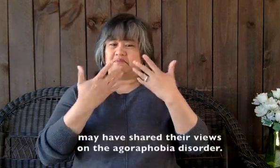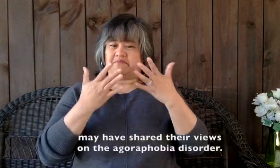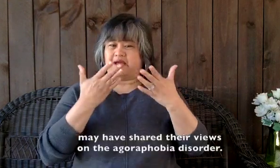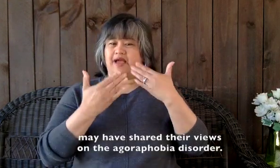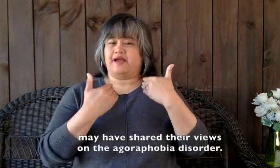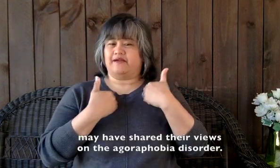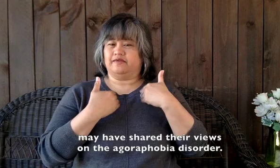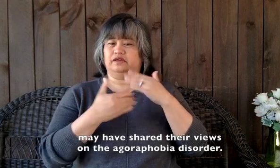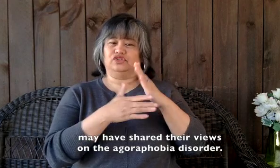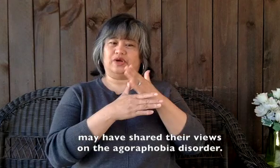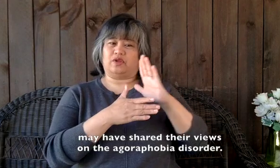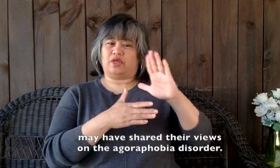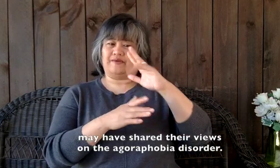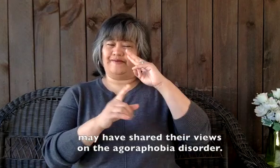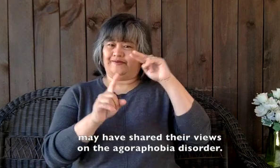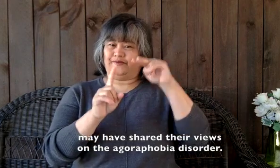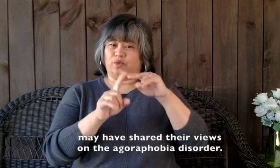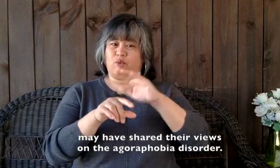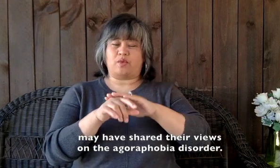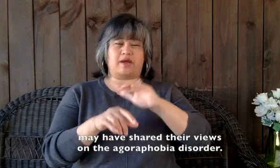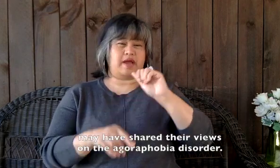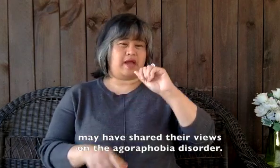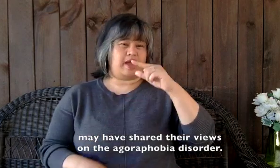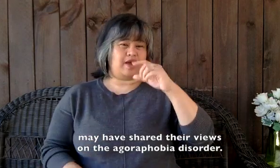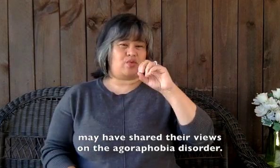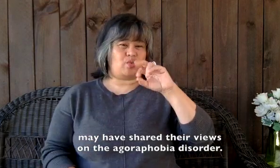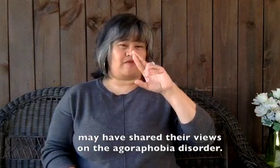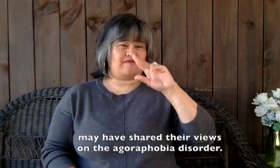who have shared their views on agoraphobia disorder.